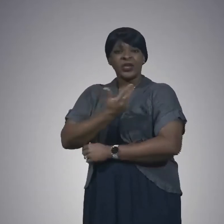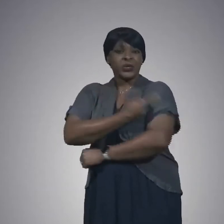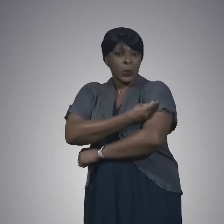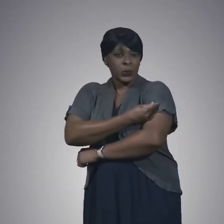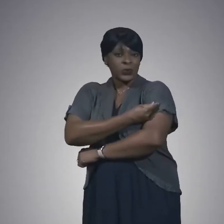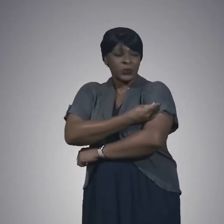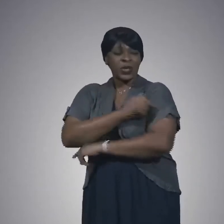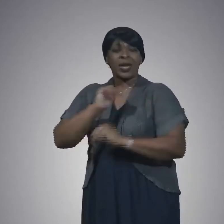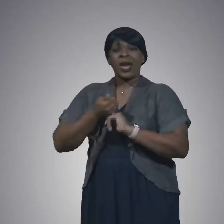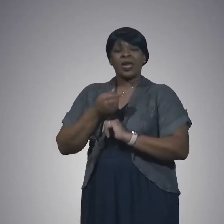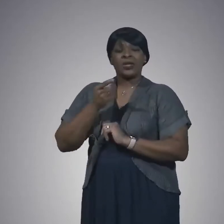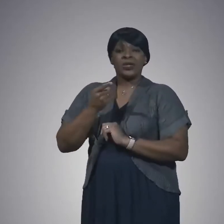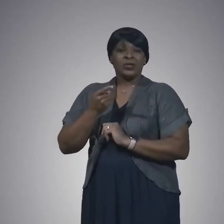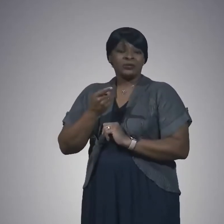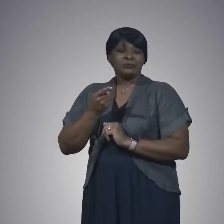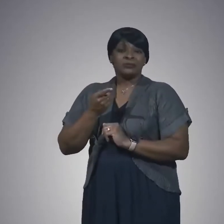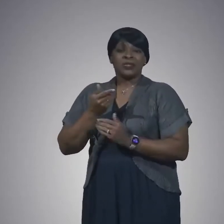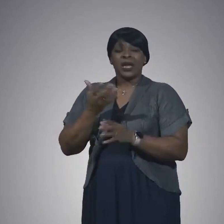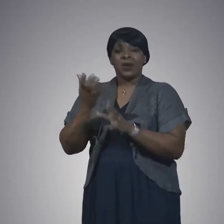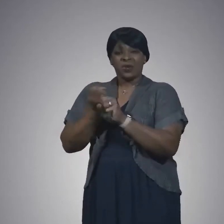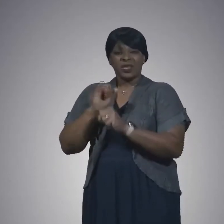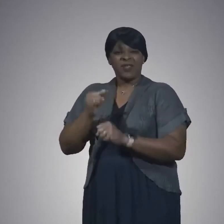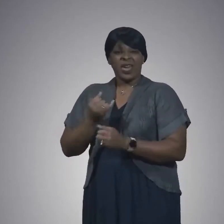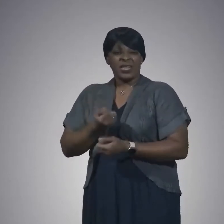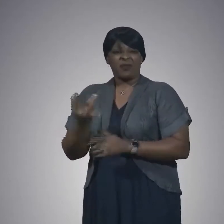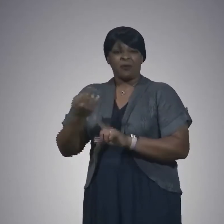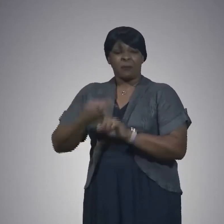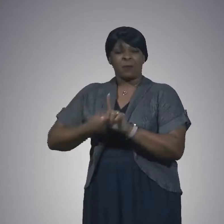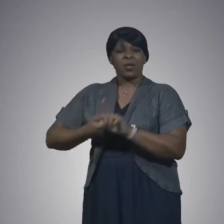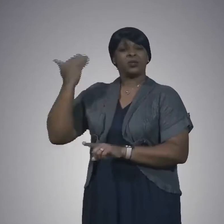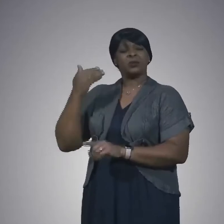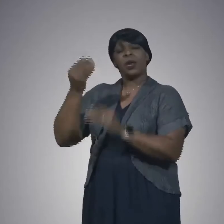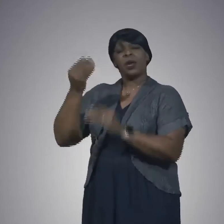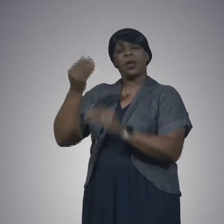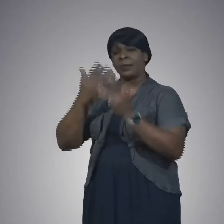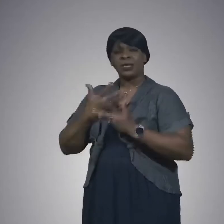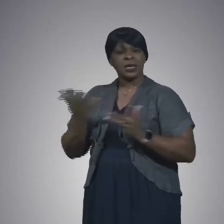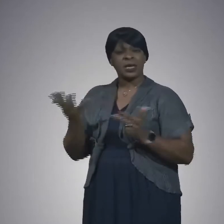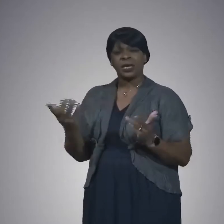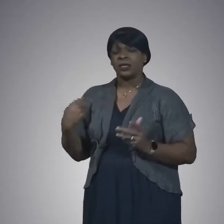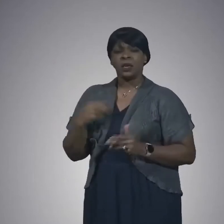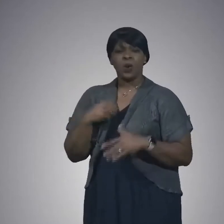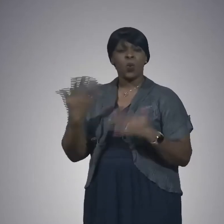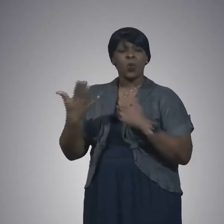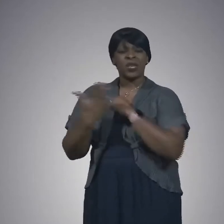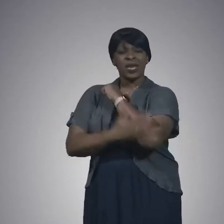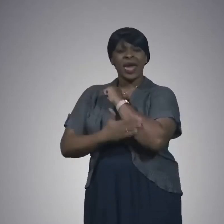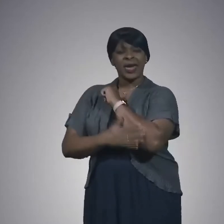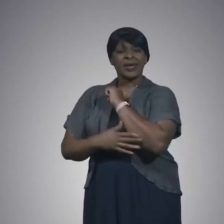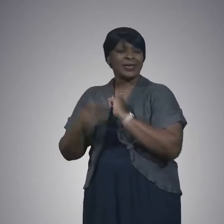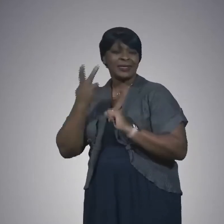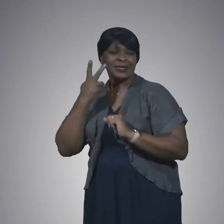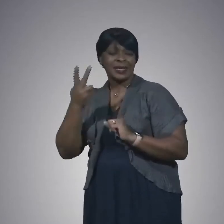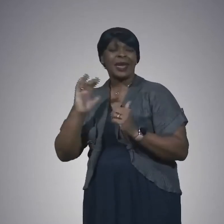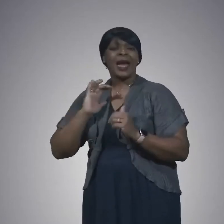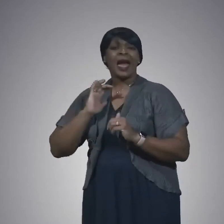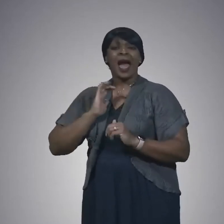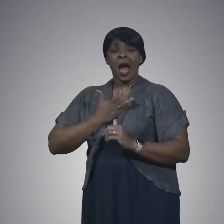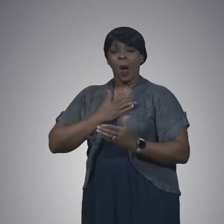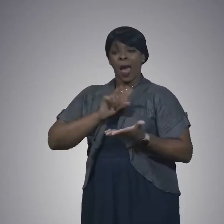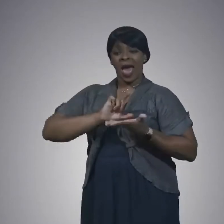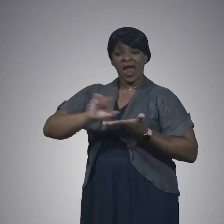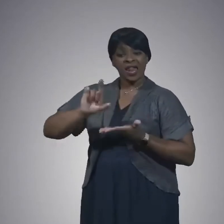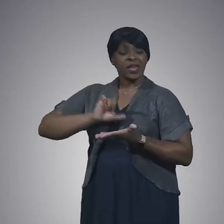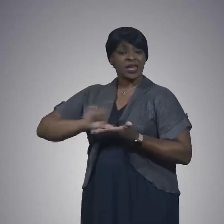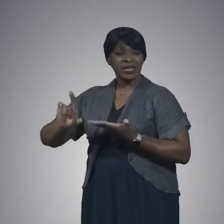and how you guys got those several months ago. I'm wondering if you could update us. What is the county seeing, or how are allocations